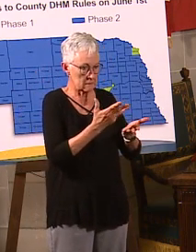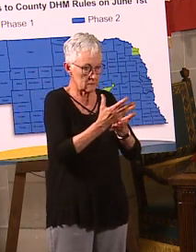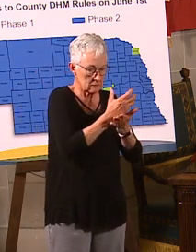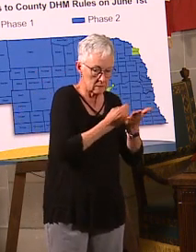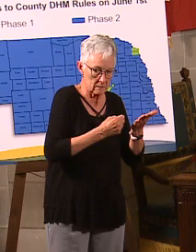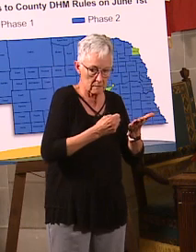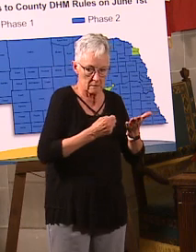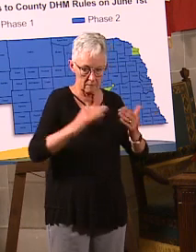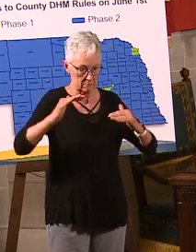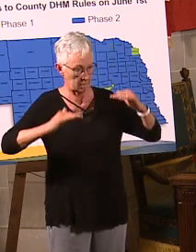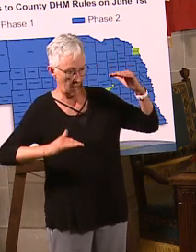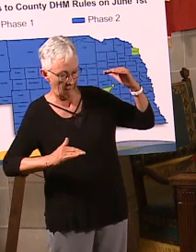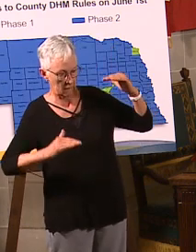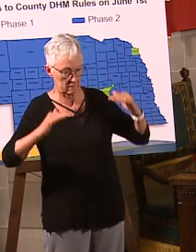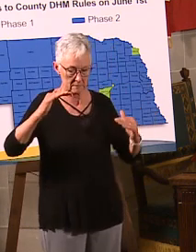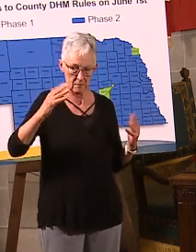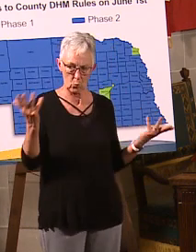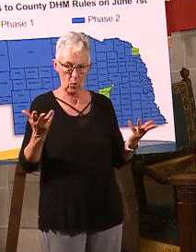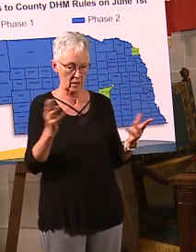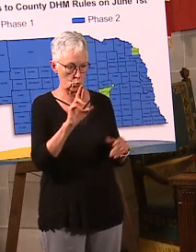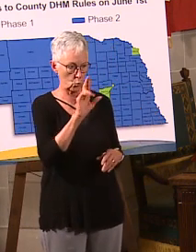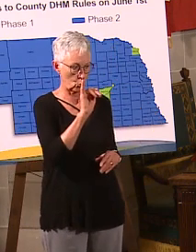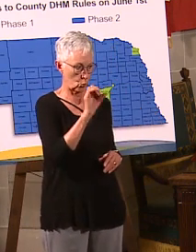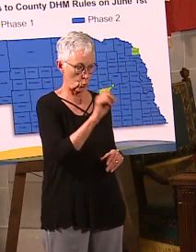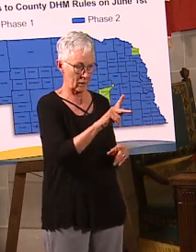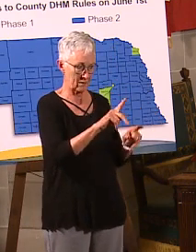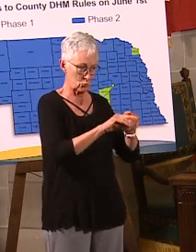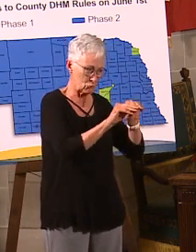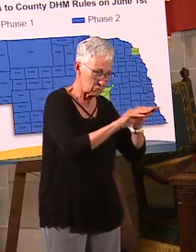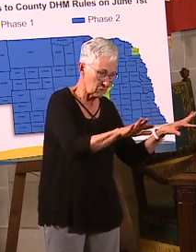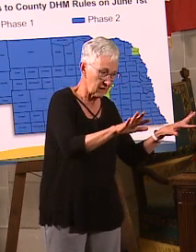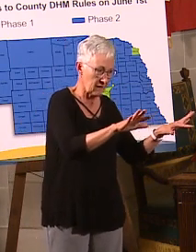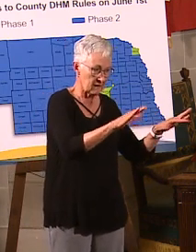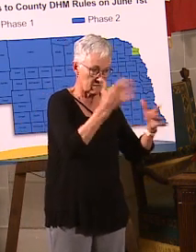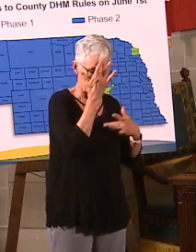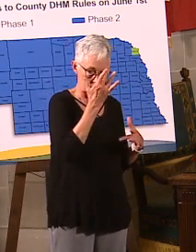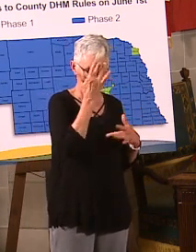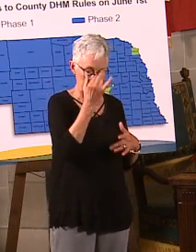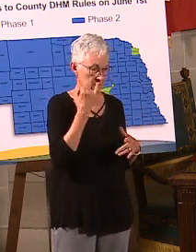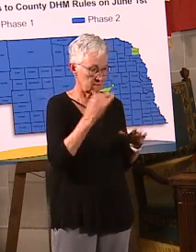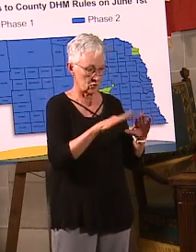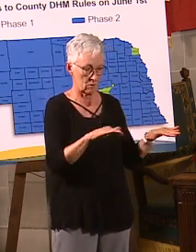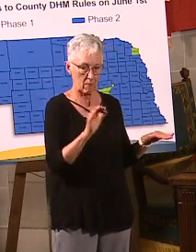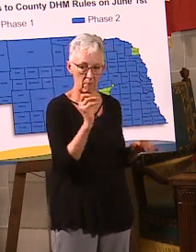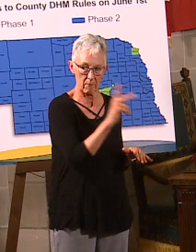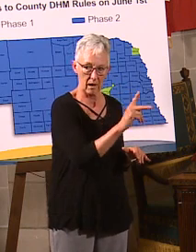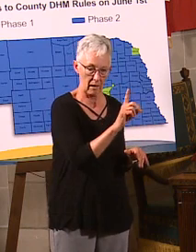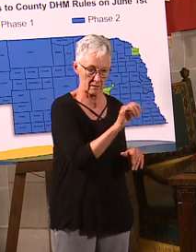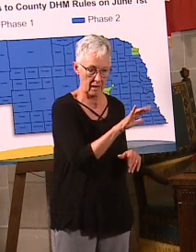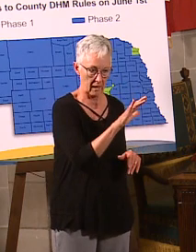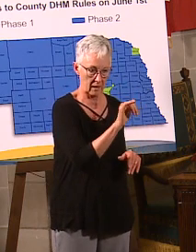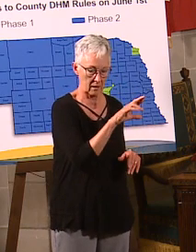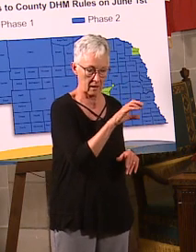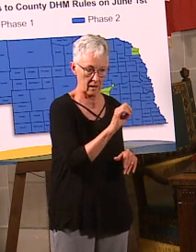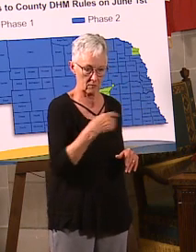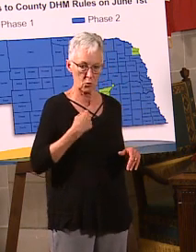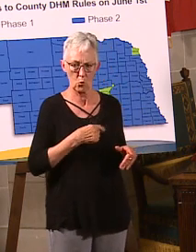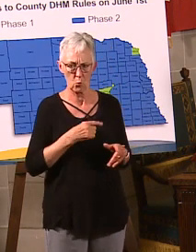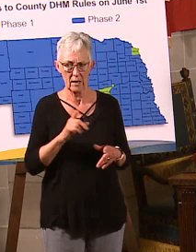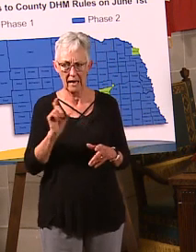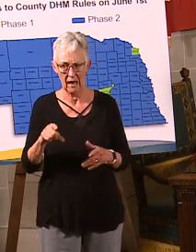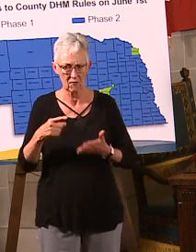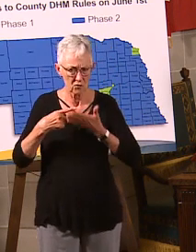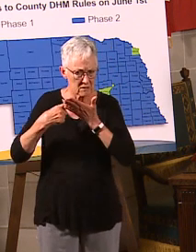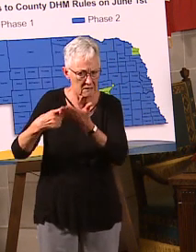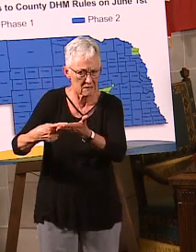against what is the risk of spreading the virus more. So it is, and again, there's no playbook on this. Nobody's